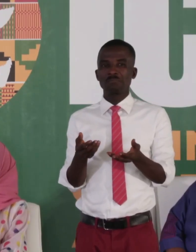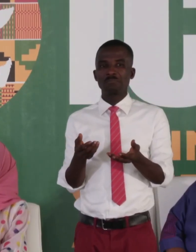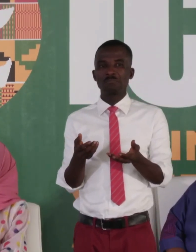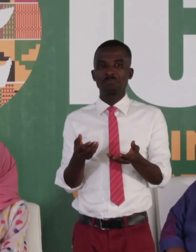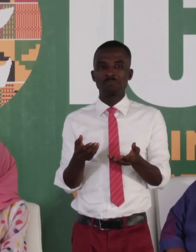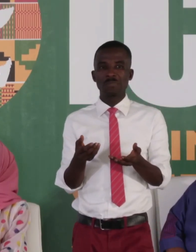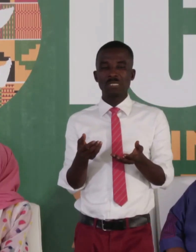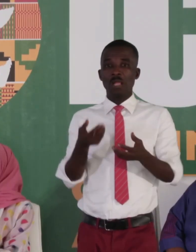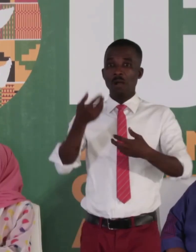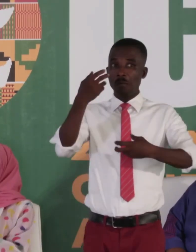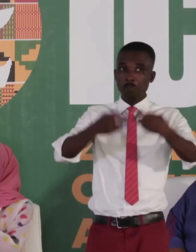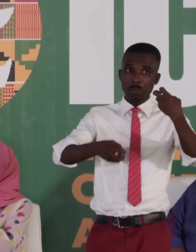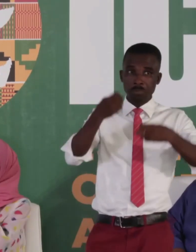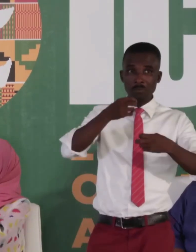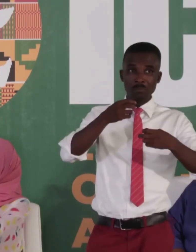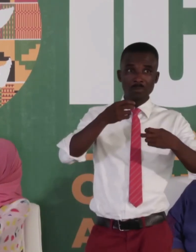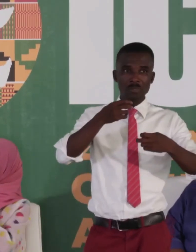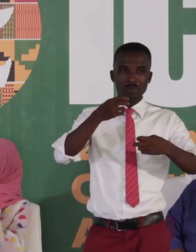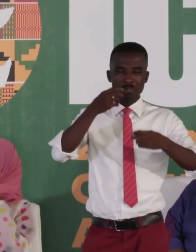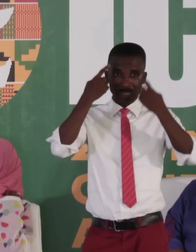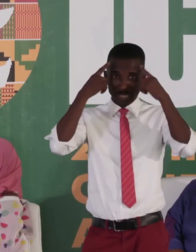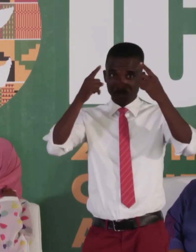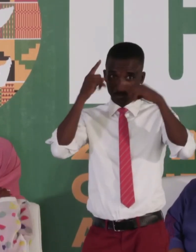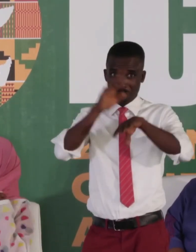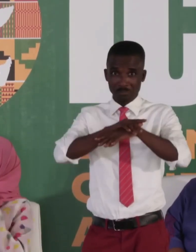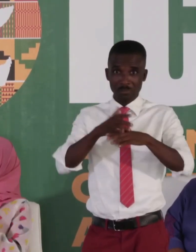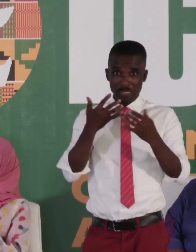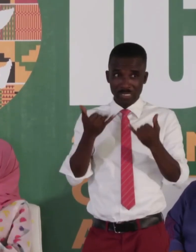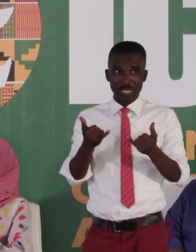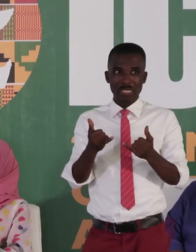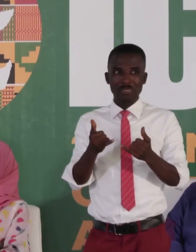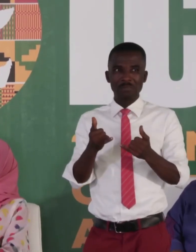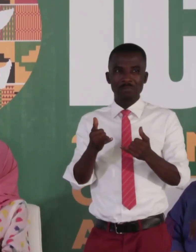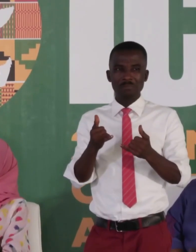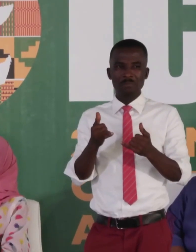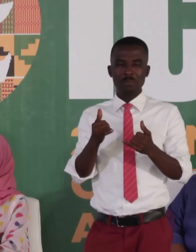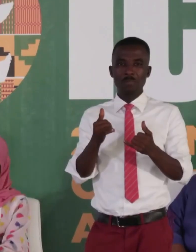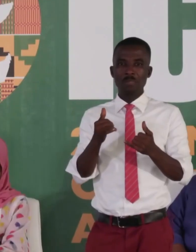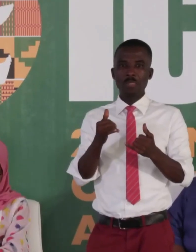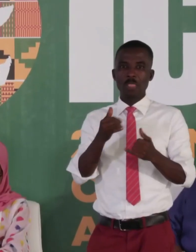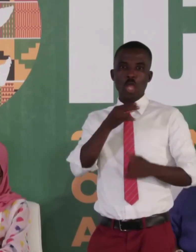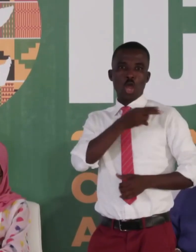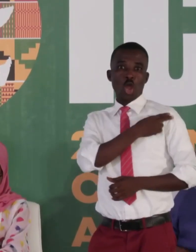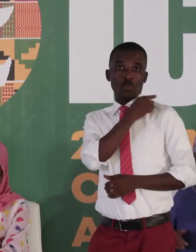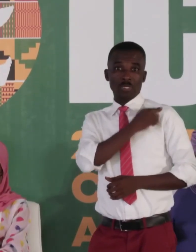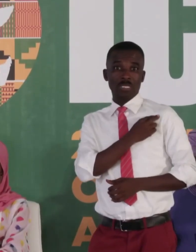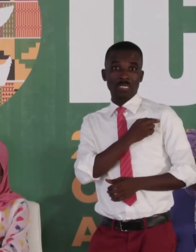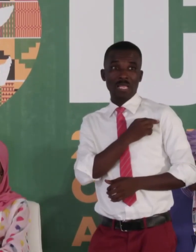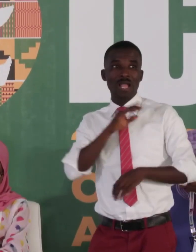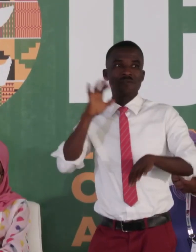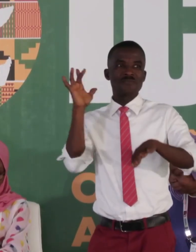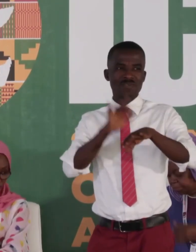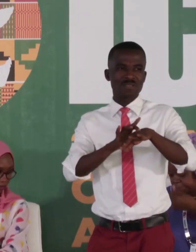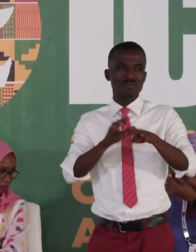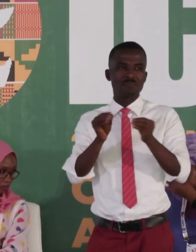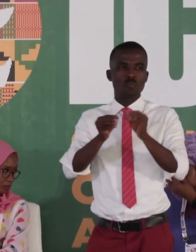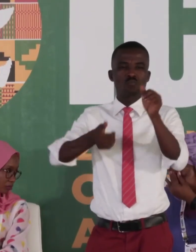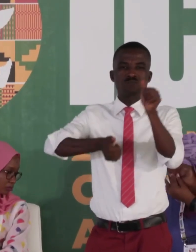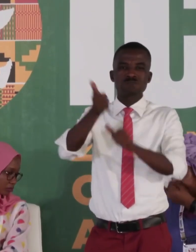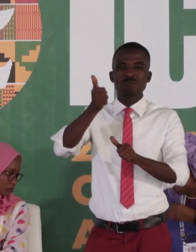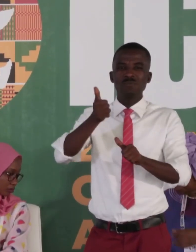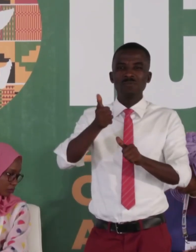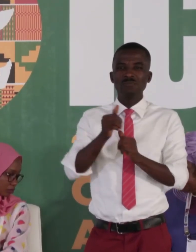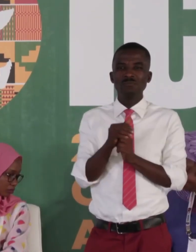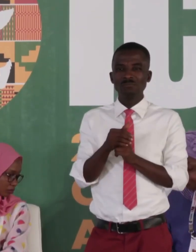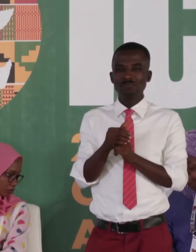With the conflict coming into Bawku, the main Bawku hospital has been affected. It's running